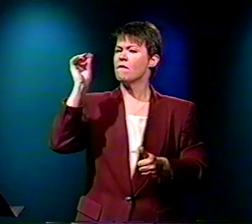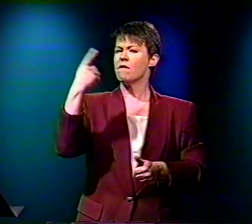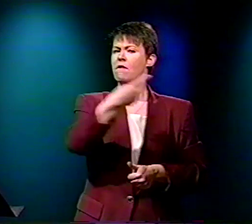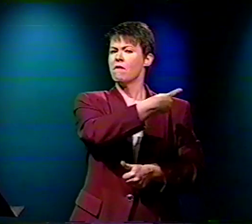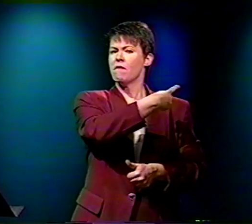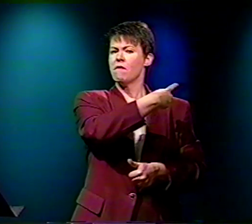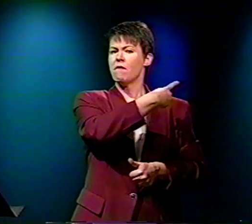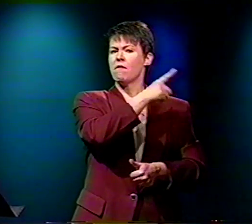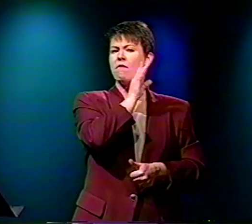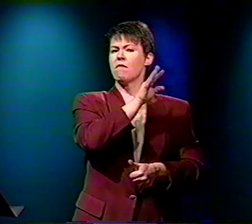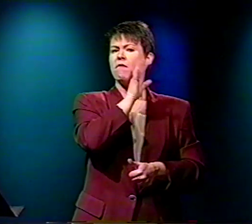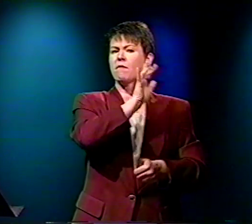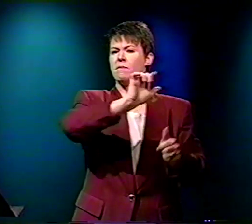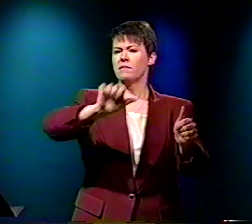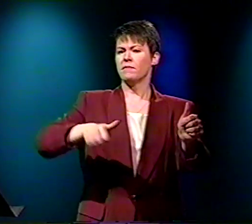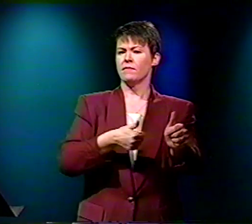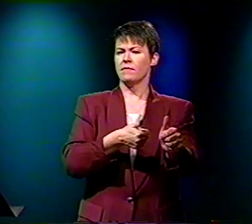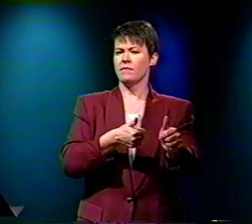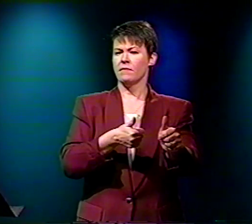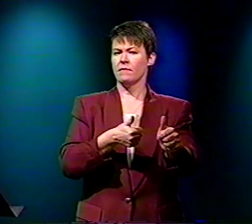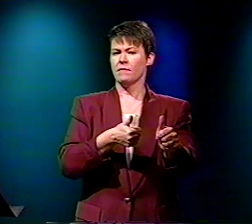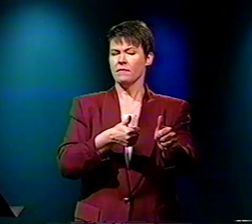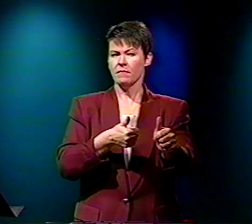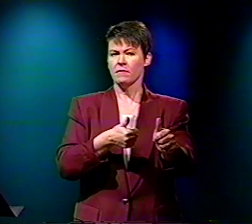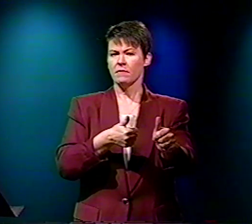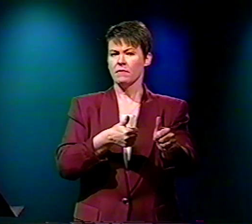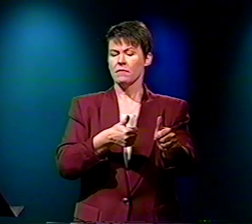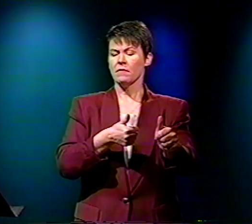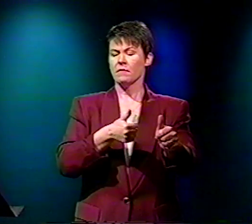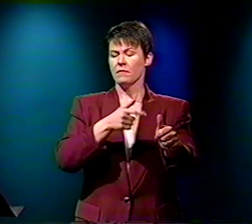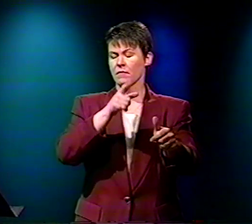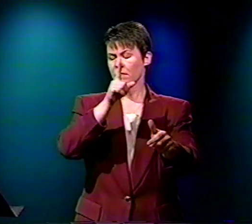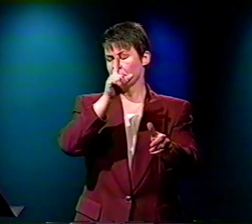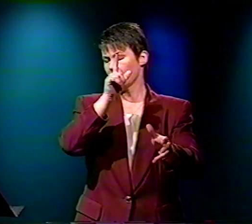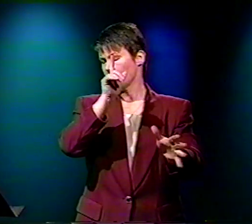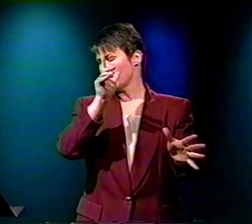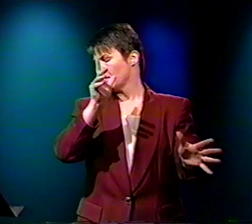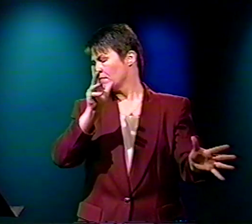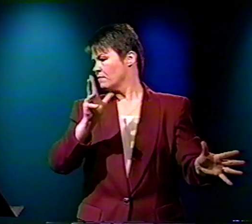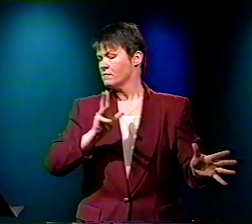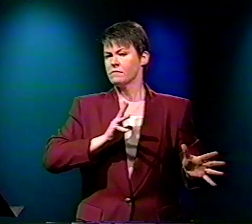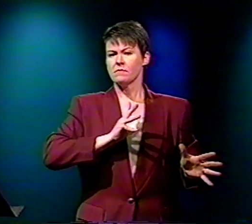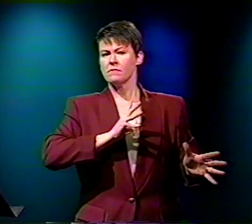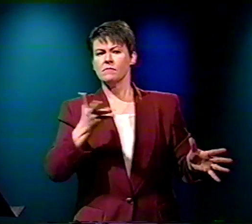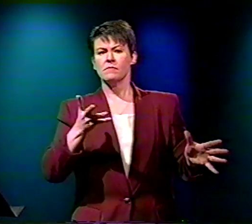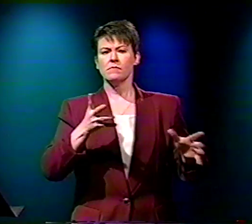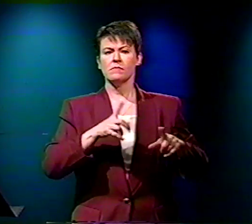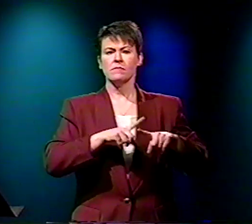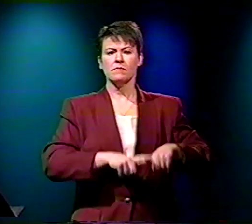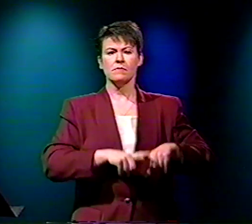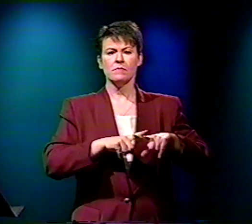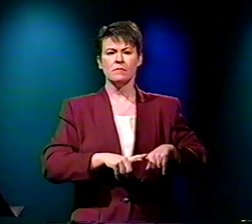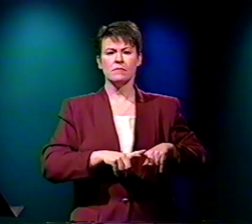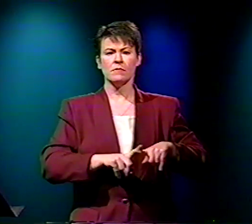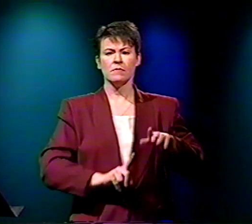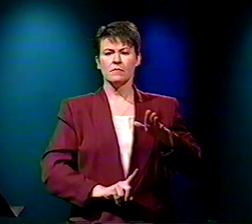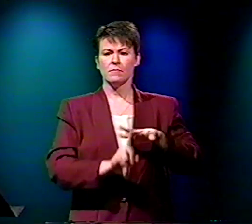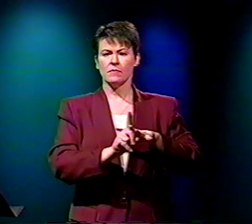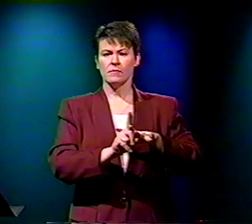are understanding them, only to find out later that they've been voiced over by an interpreter behind them. And this is extremely